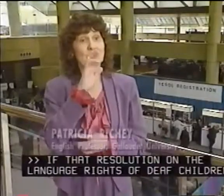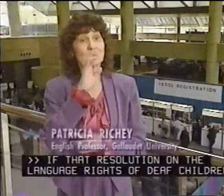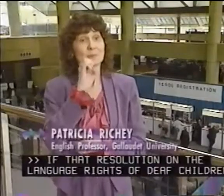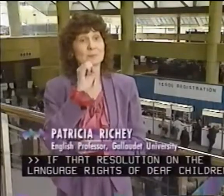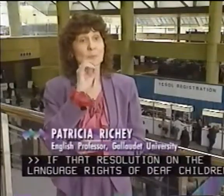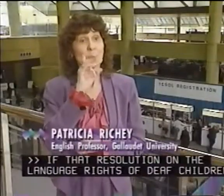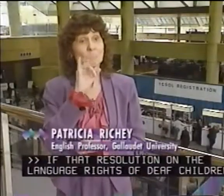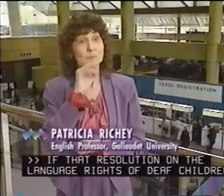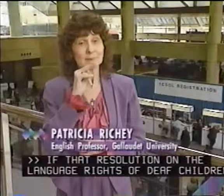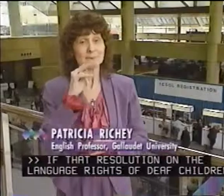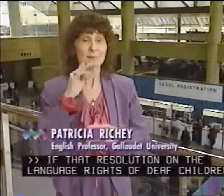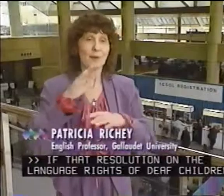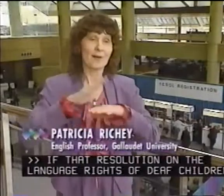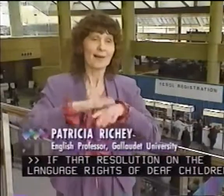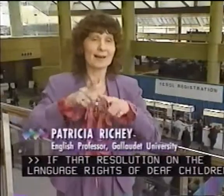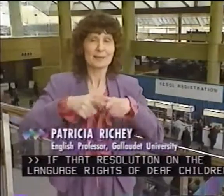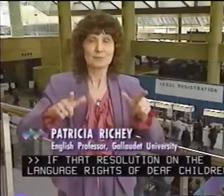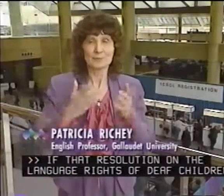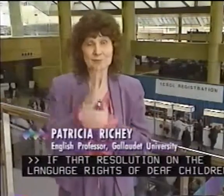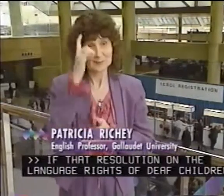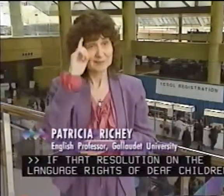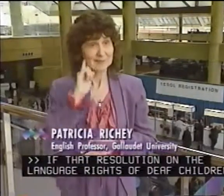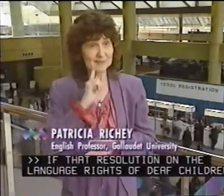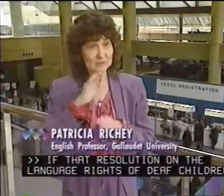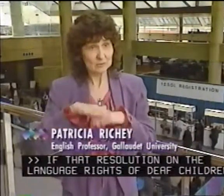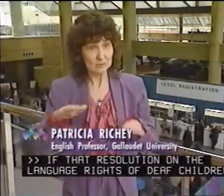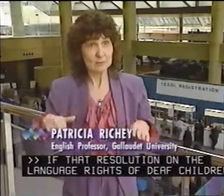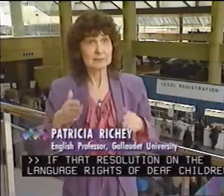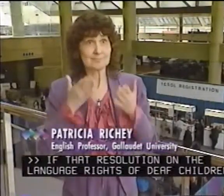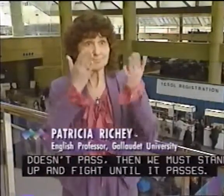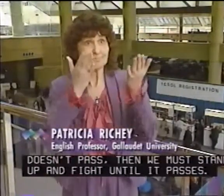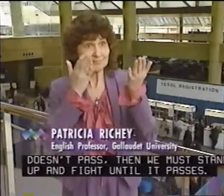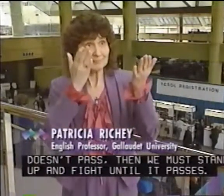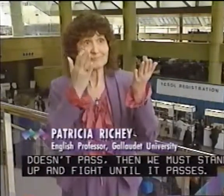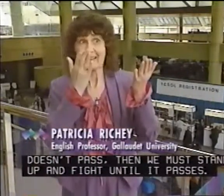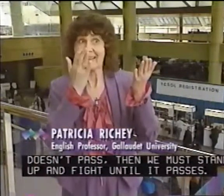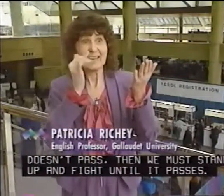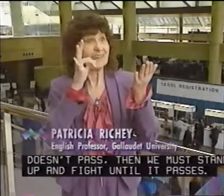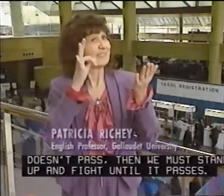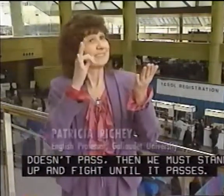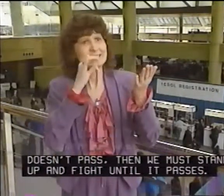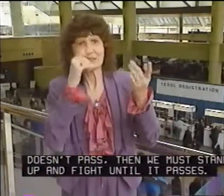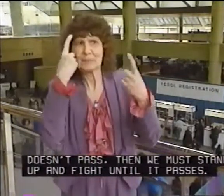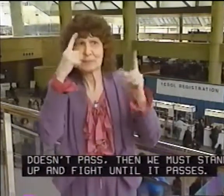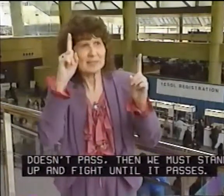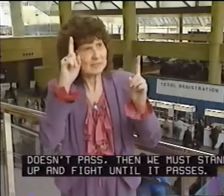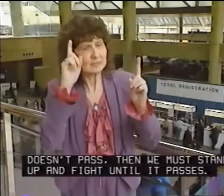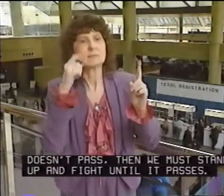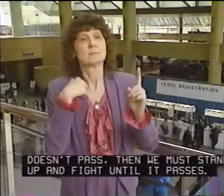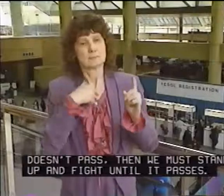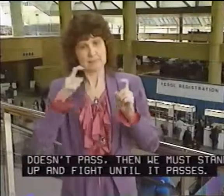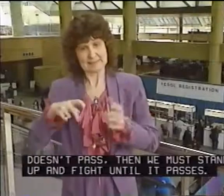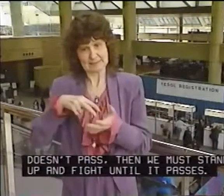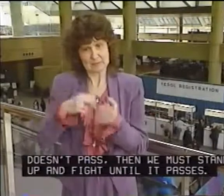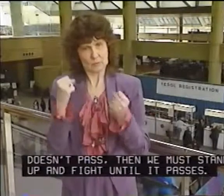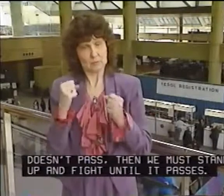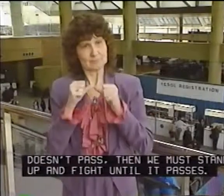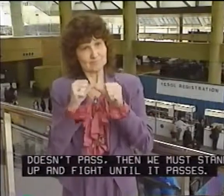If that resolution on the language rights of deaf children doesn't pass, then we must stand up and fight